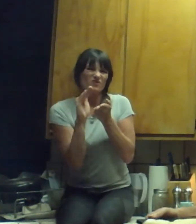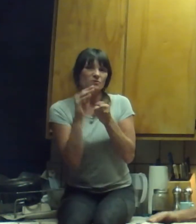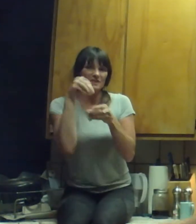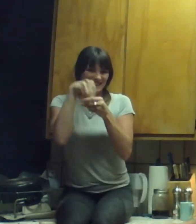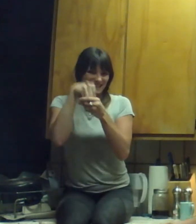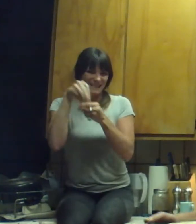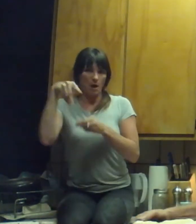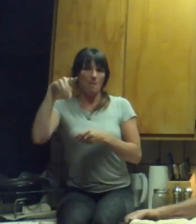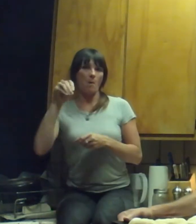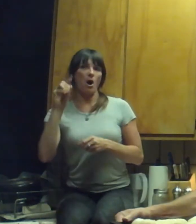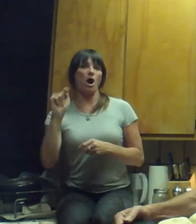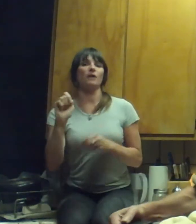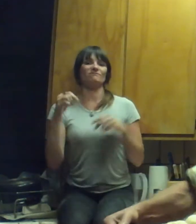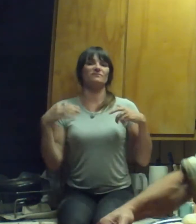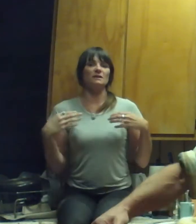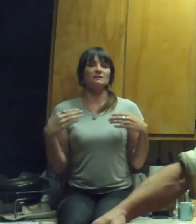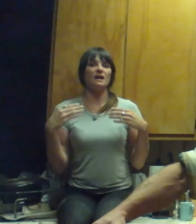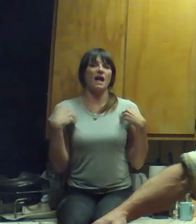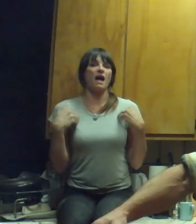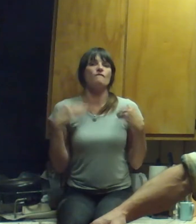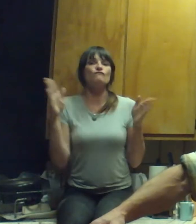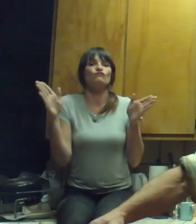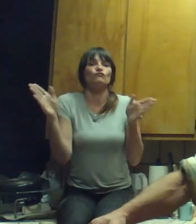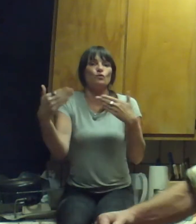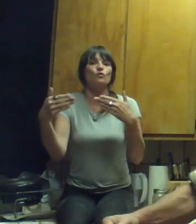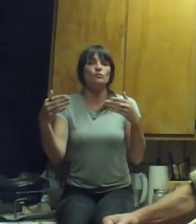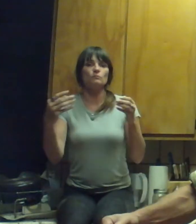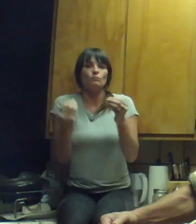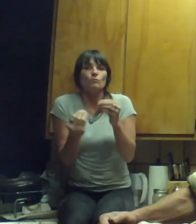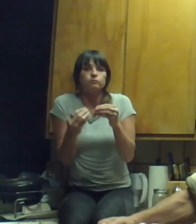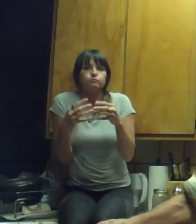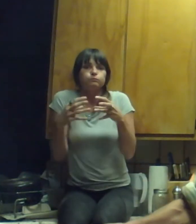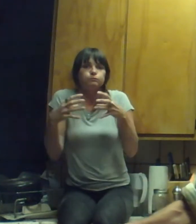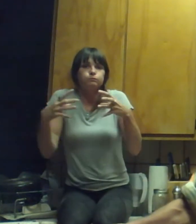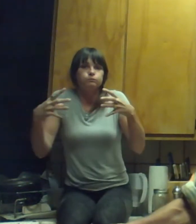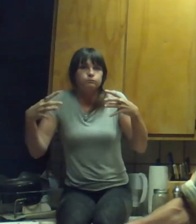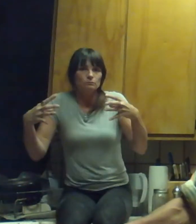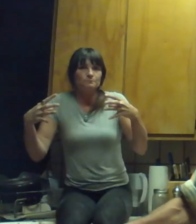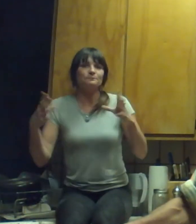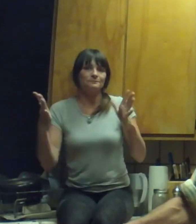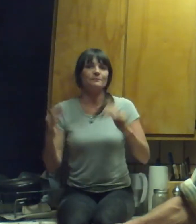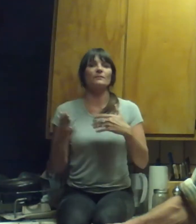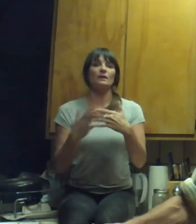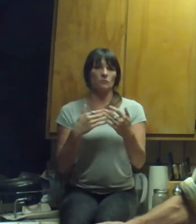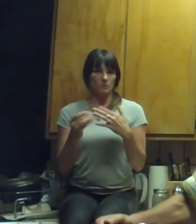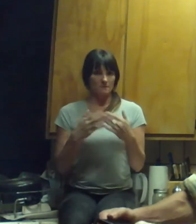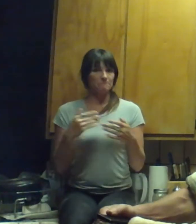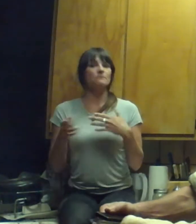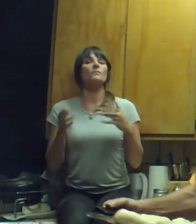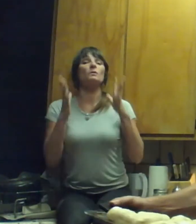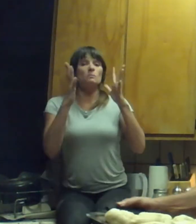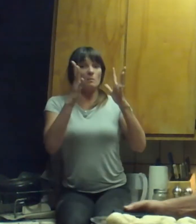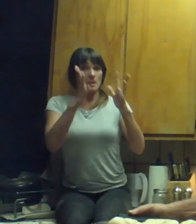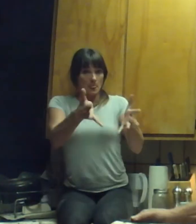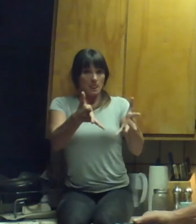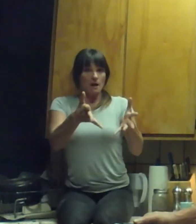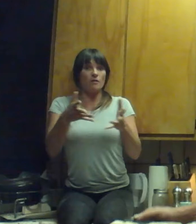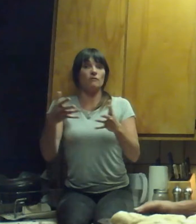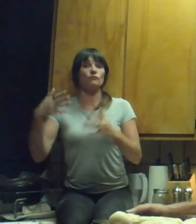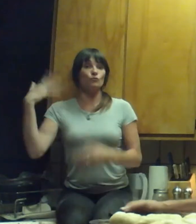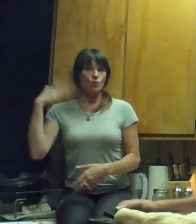grow. And they have a beautiful golden color to them. We're going to let them cool just for a little bit, and then we're